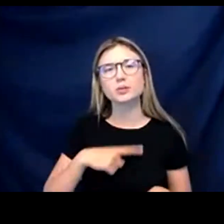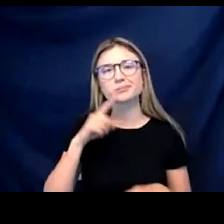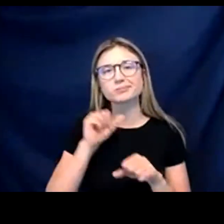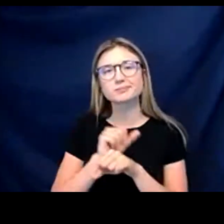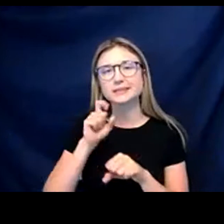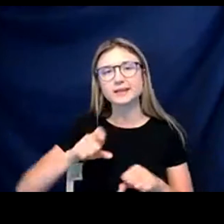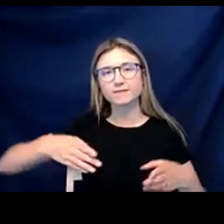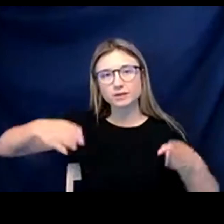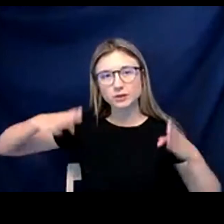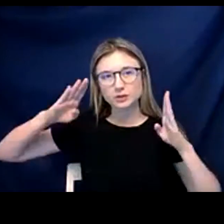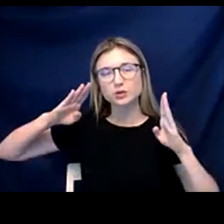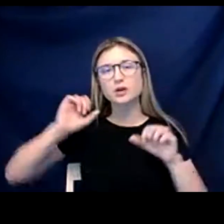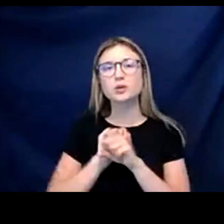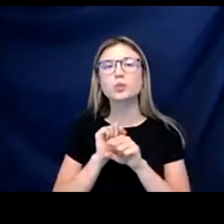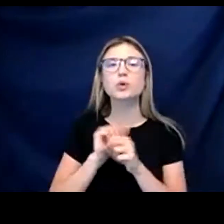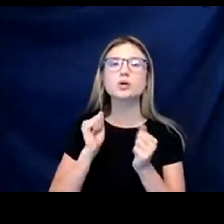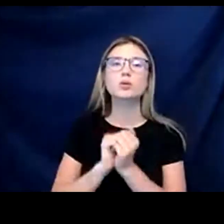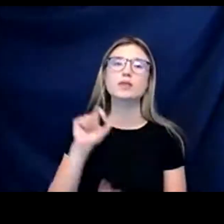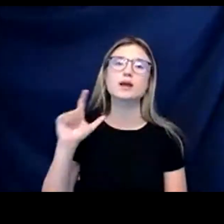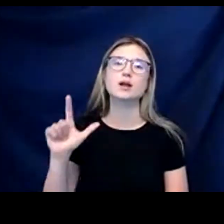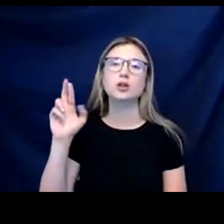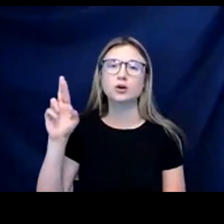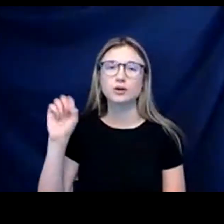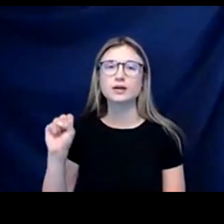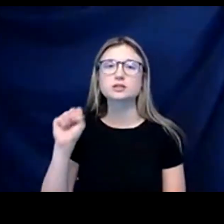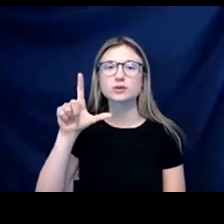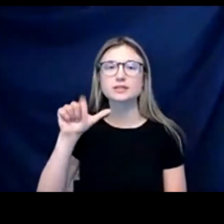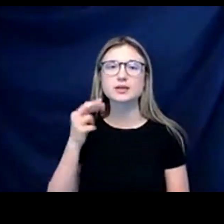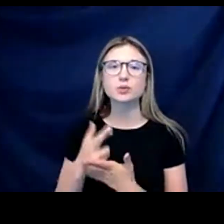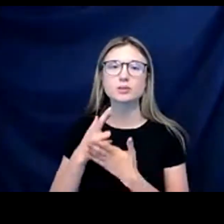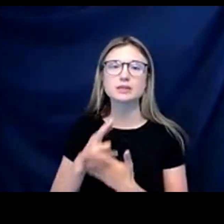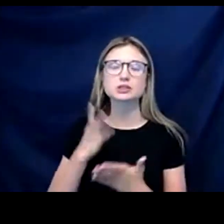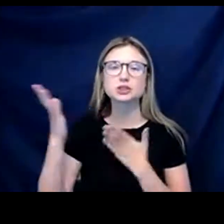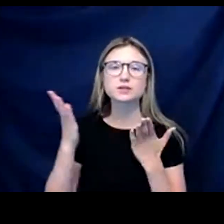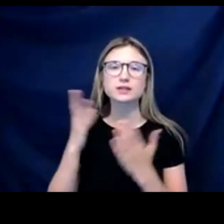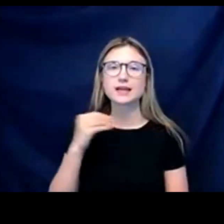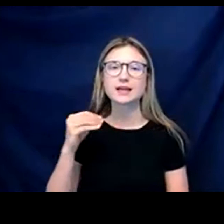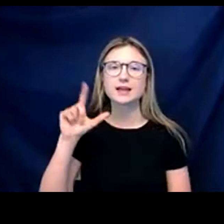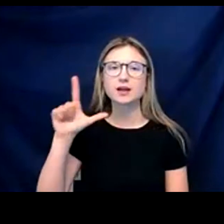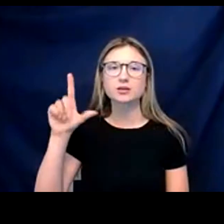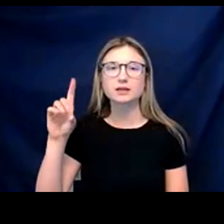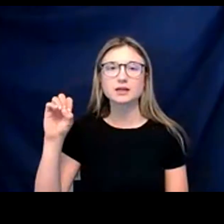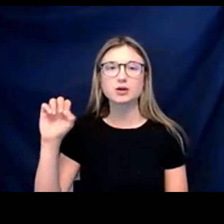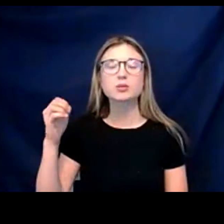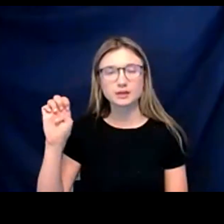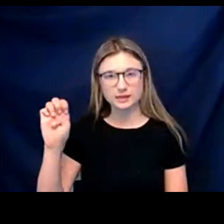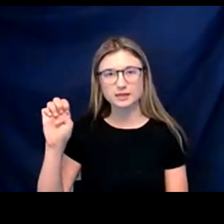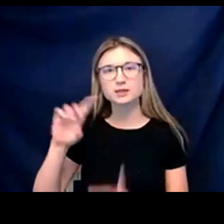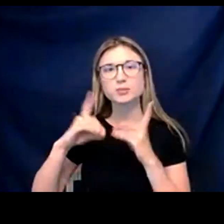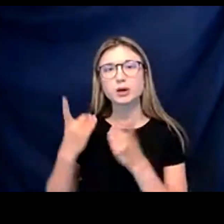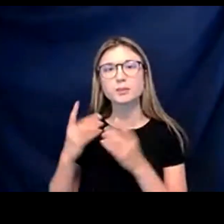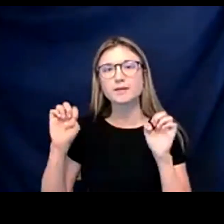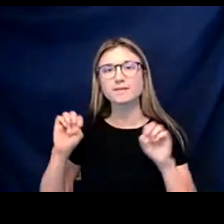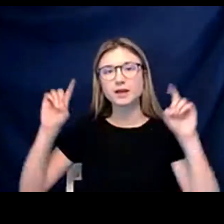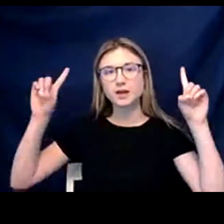with LRS, Louisiana Rehabilitation Services, and Louisiana Department of Education, and also